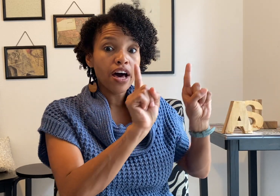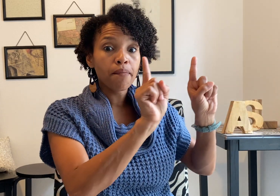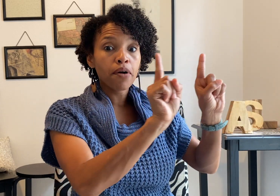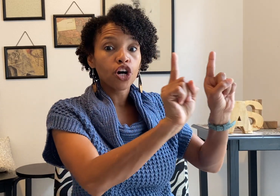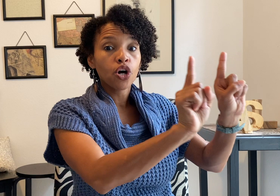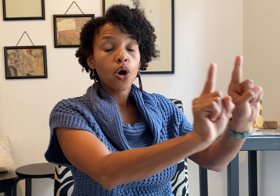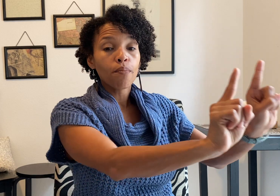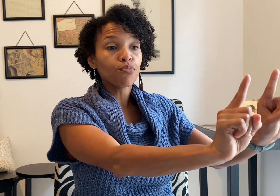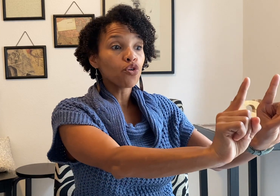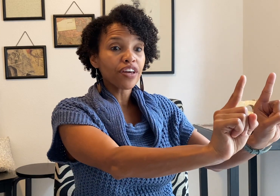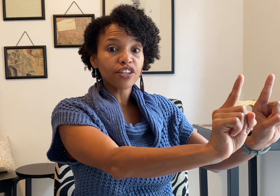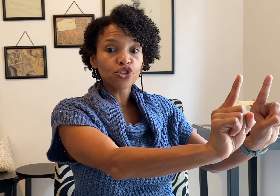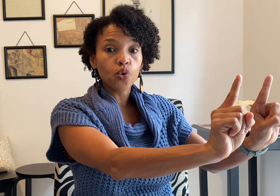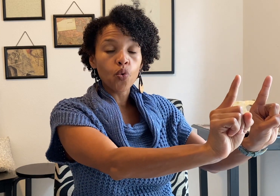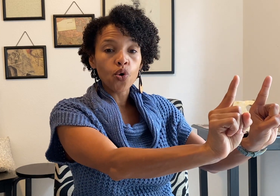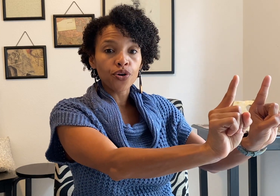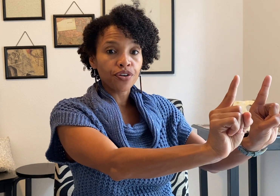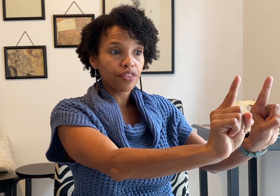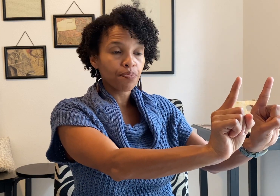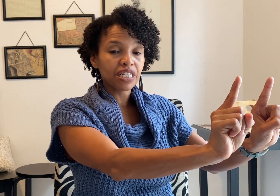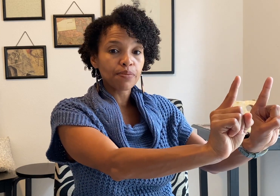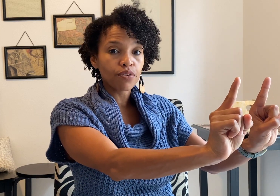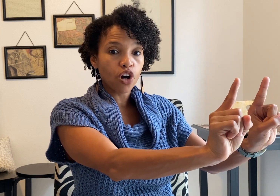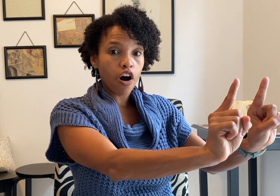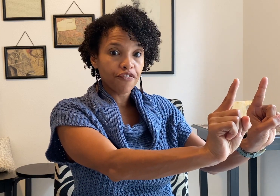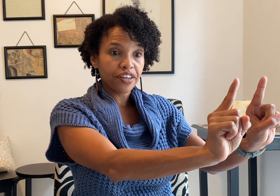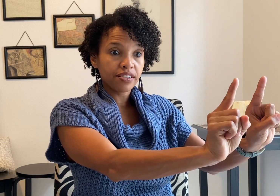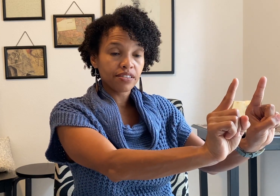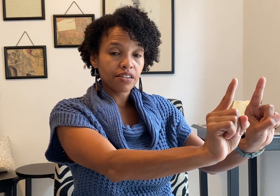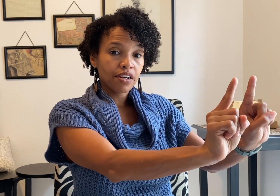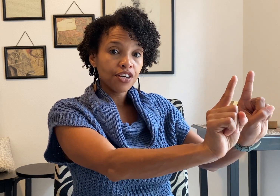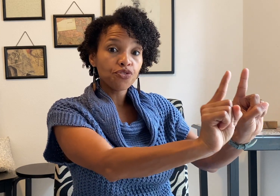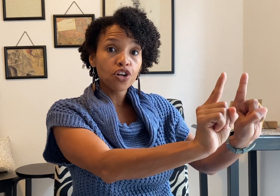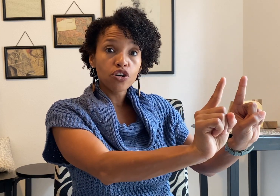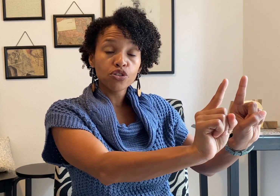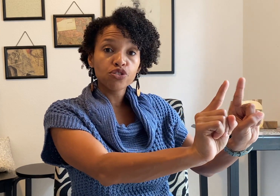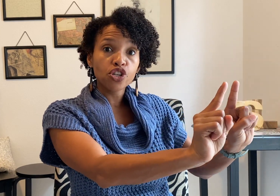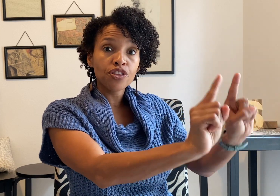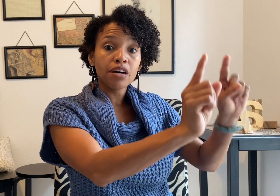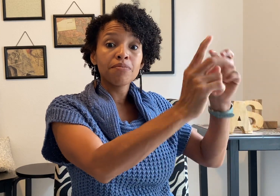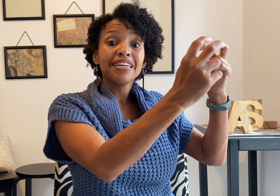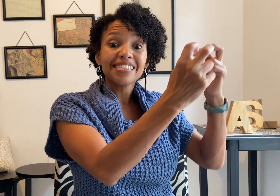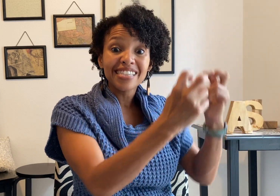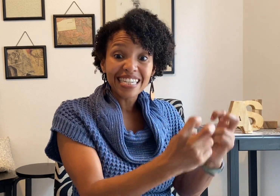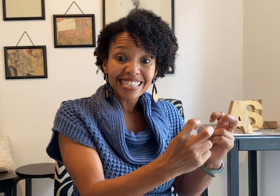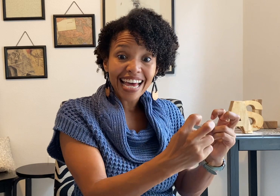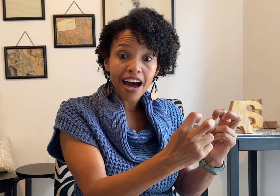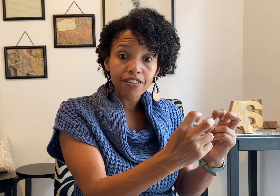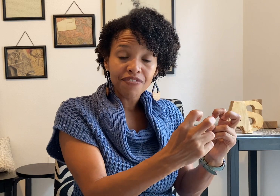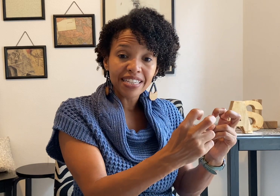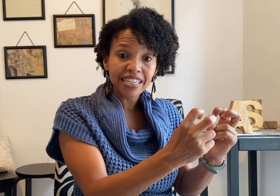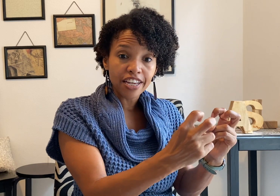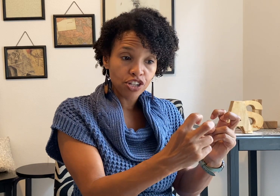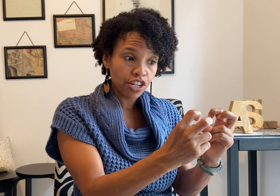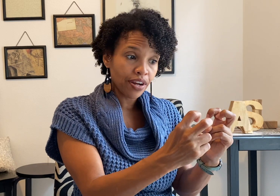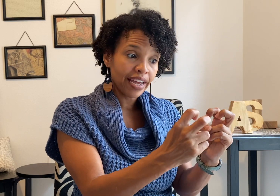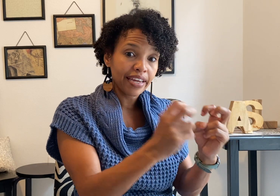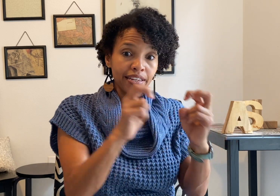them moving toward the principal's office. You can also show them sitting down, facing each other,